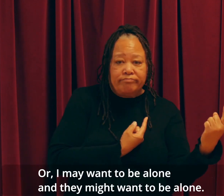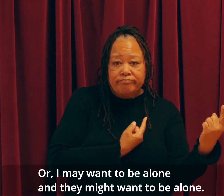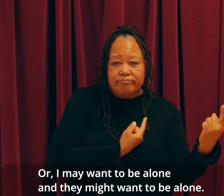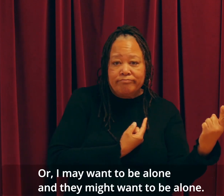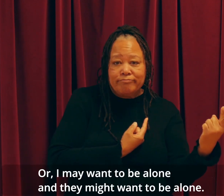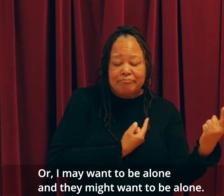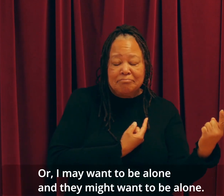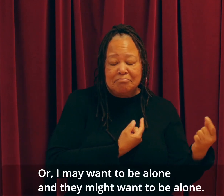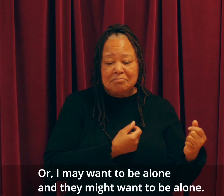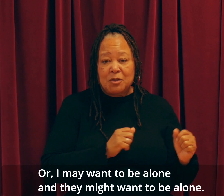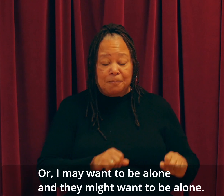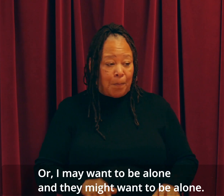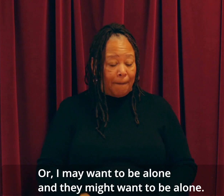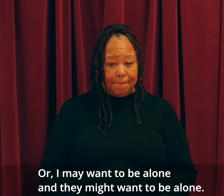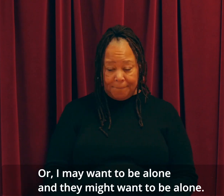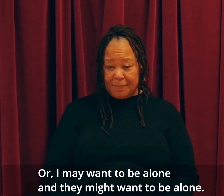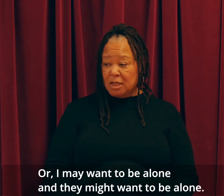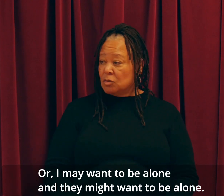Or I may want to be alone, and they might want to be alone.